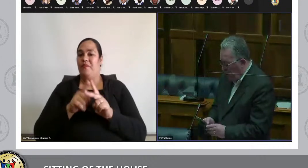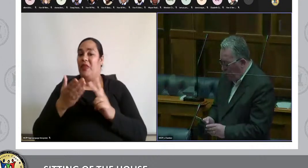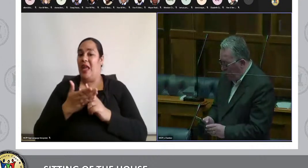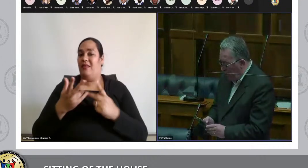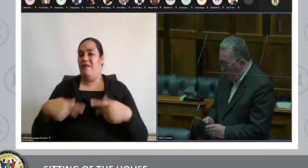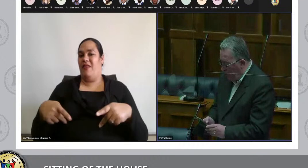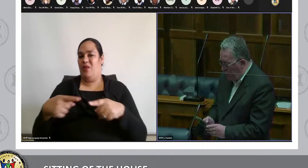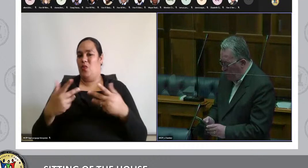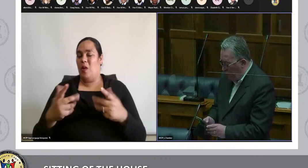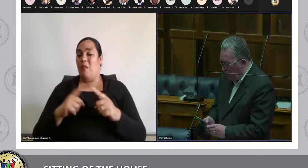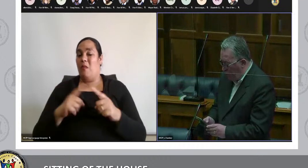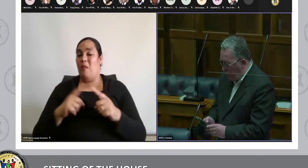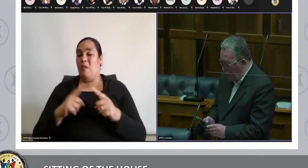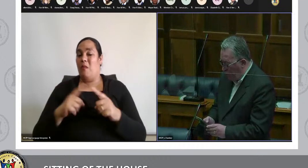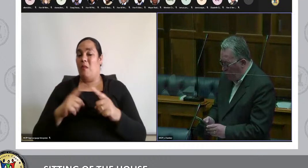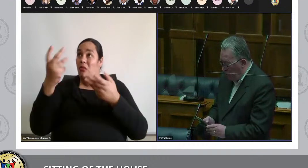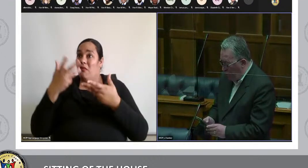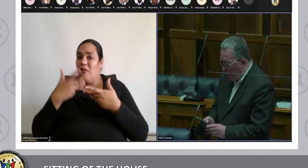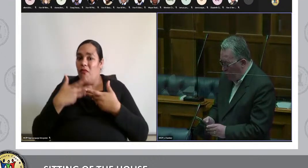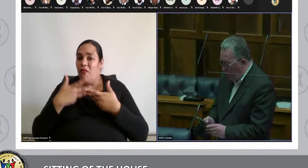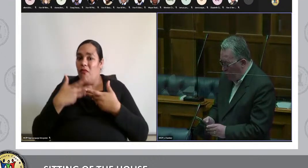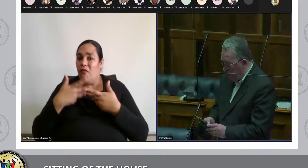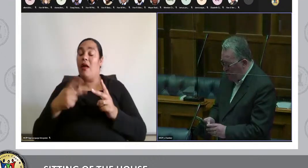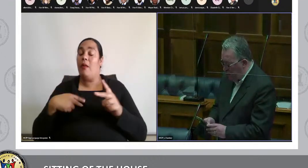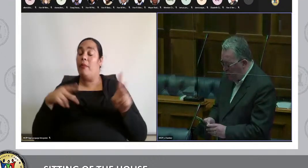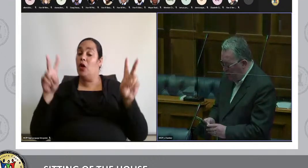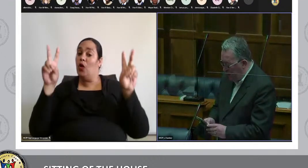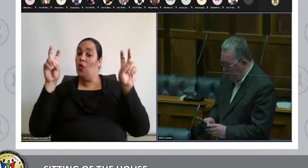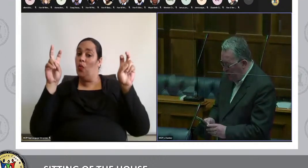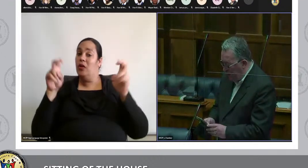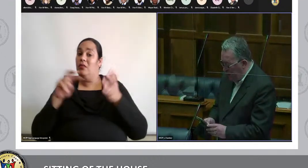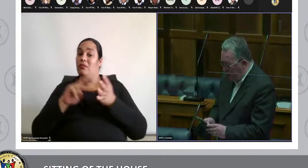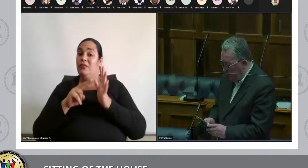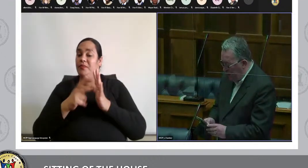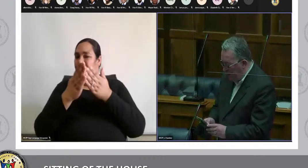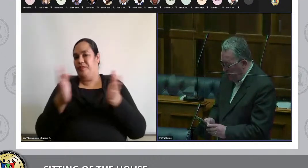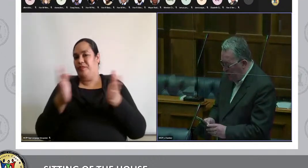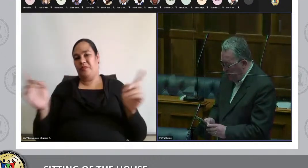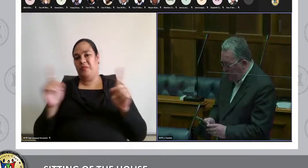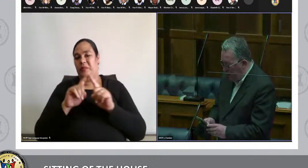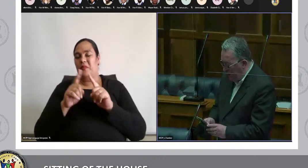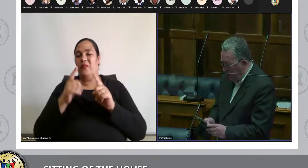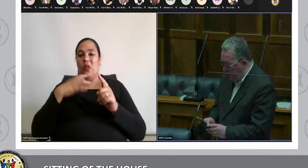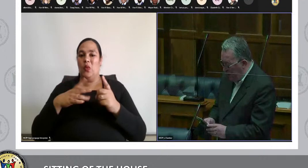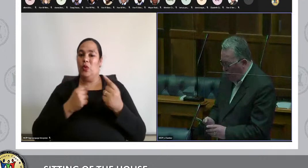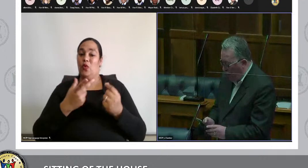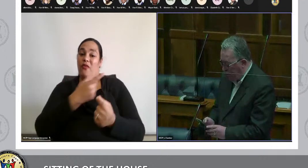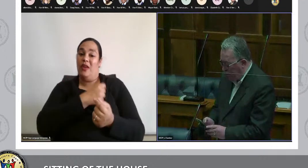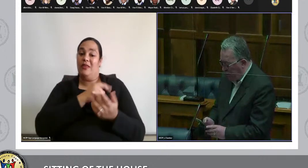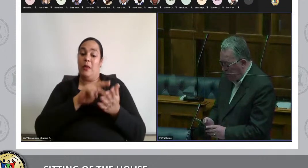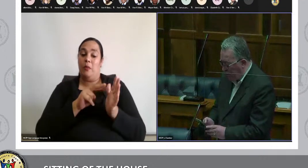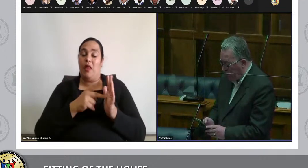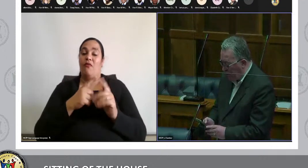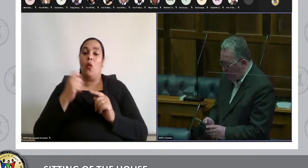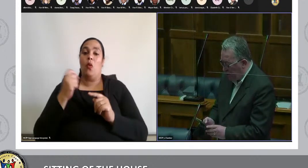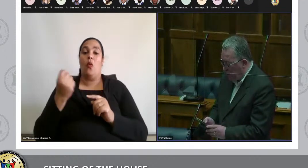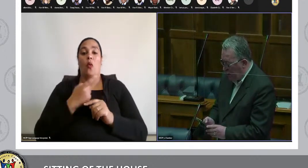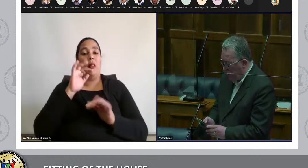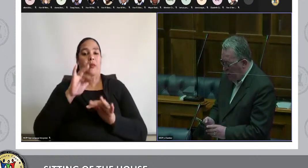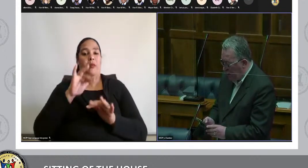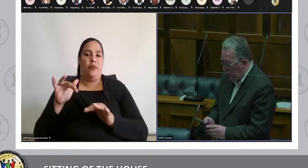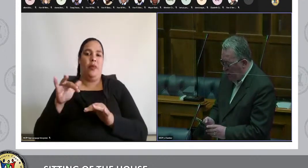venues. We were further informed that, and again I quote, the strategy is generic and aims to roll out the vaccination plan to all people